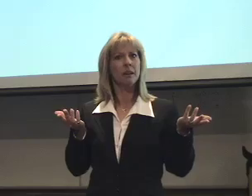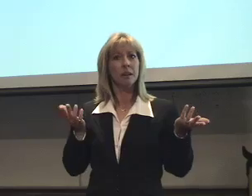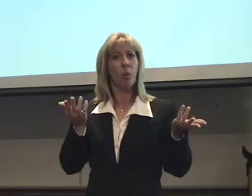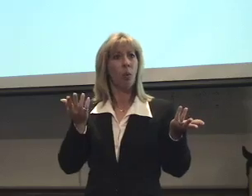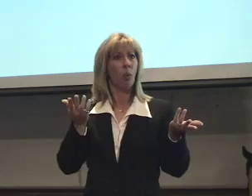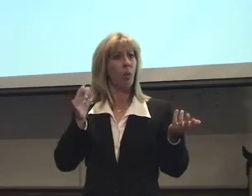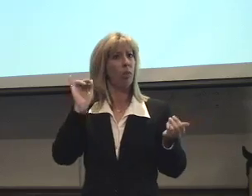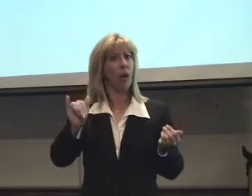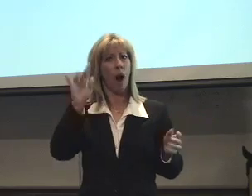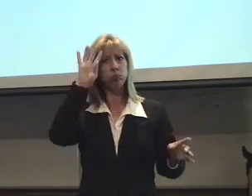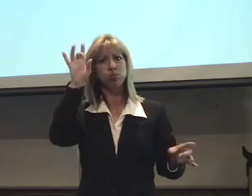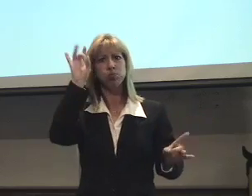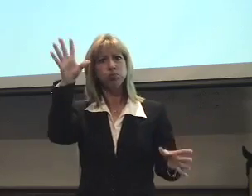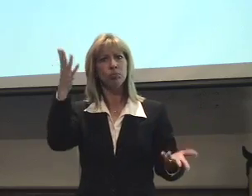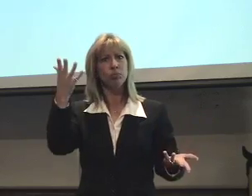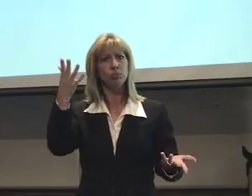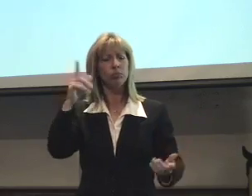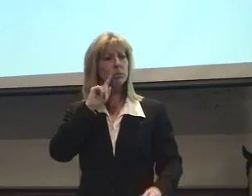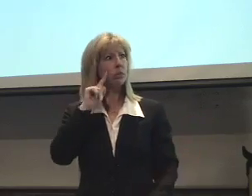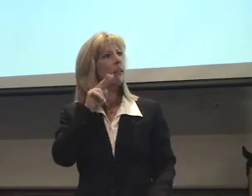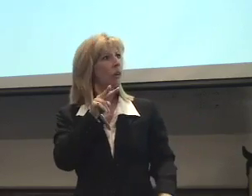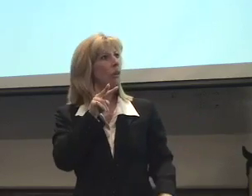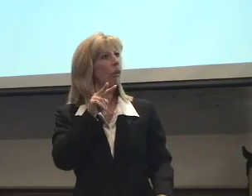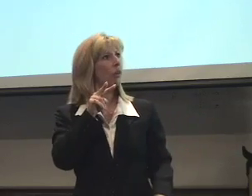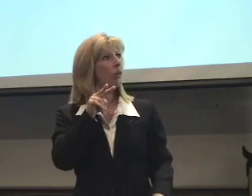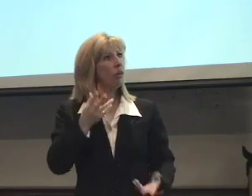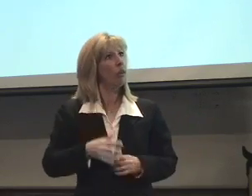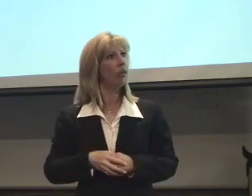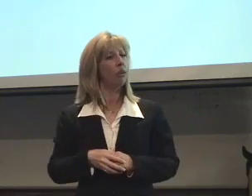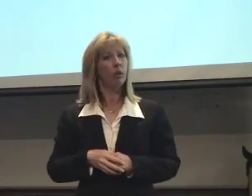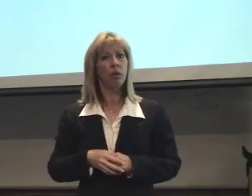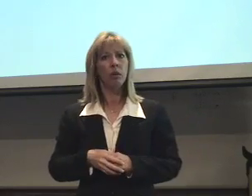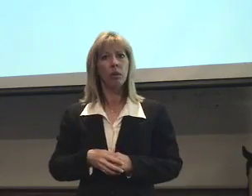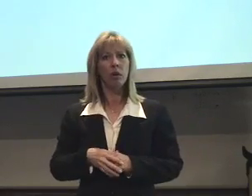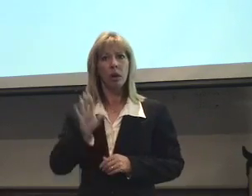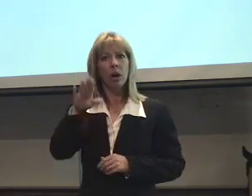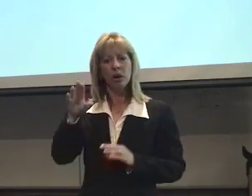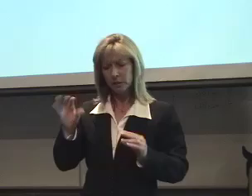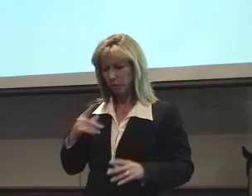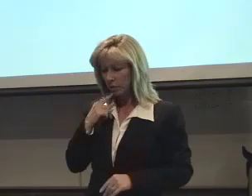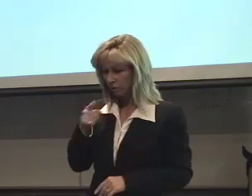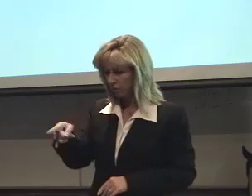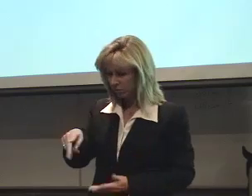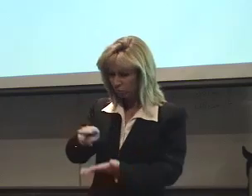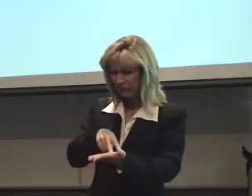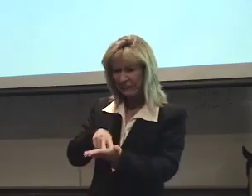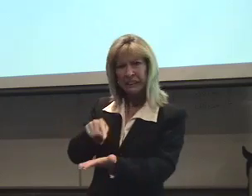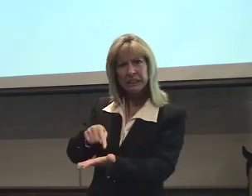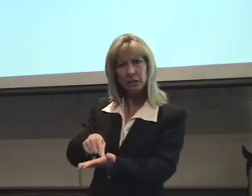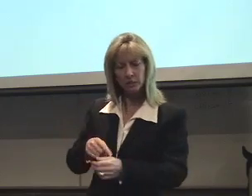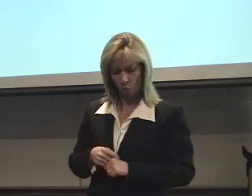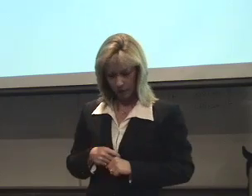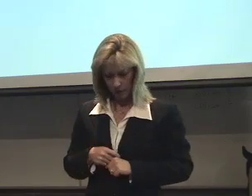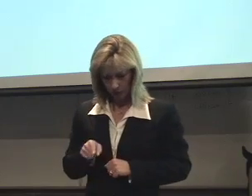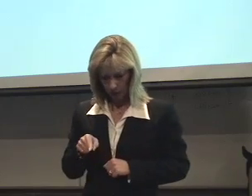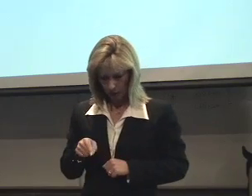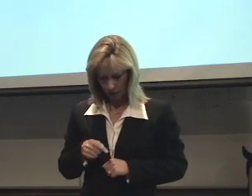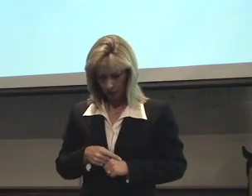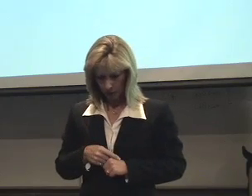kids doing, I can see a deaf kid going, teacher saying, read the sentence. Leave your boots by the door. Leave boots